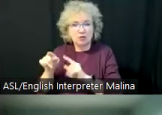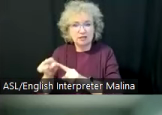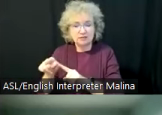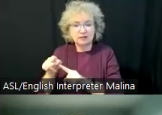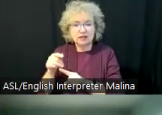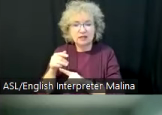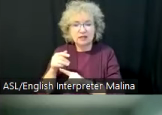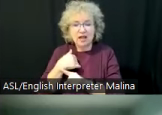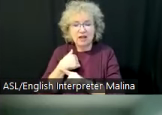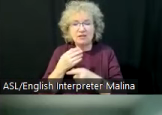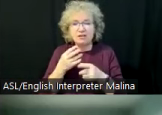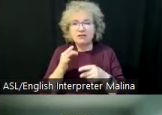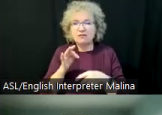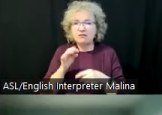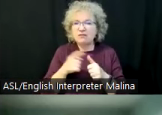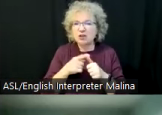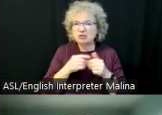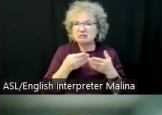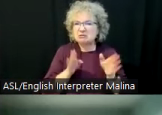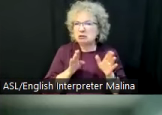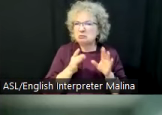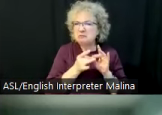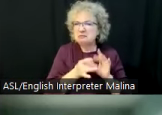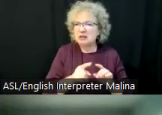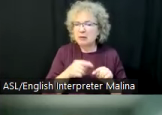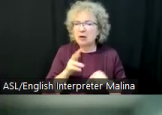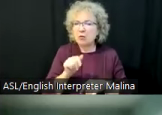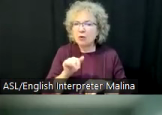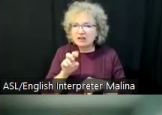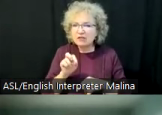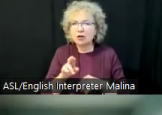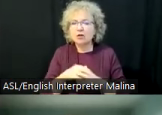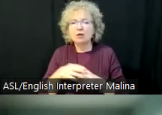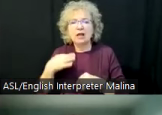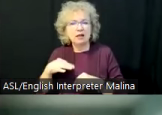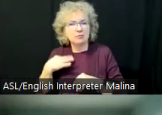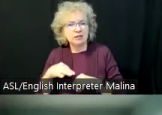have a few general things to share with you first about the waiver and some of the eligibility.